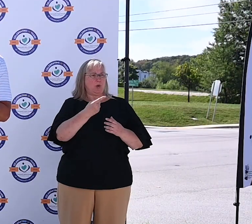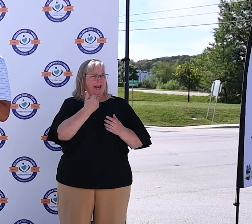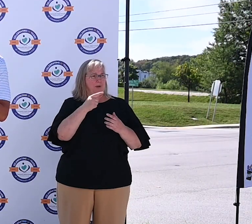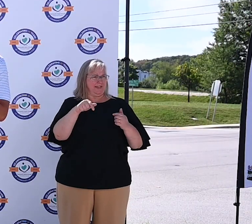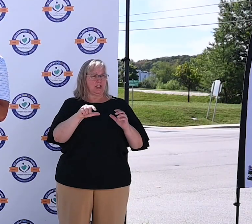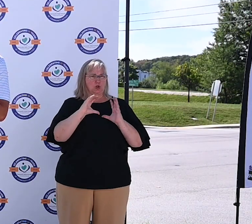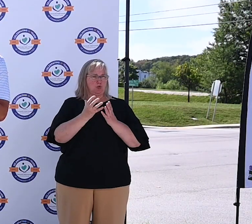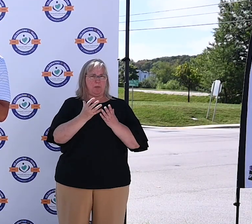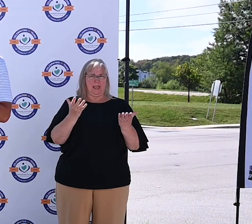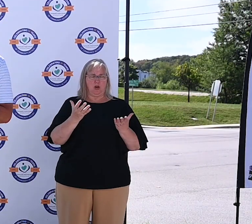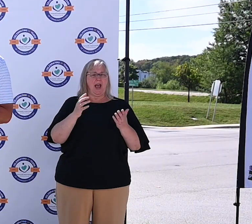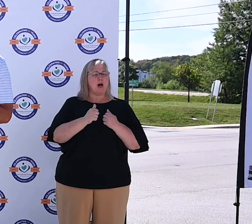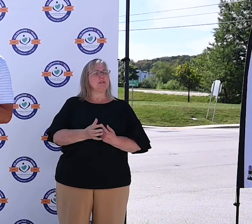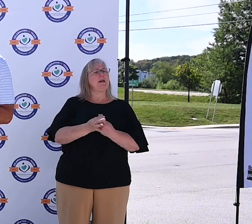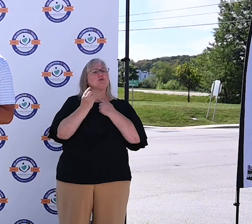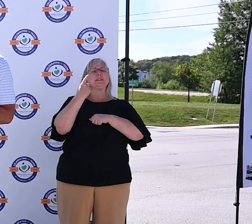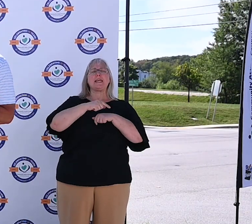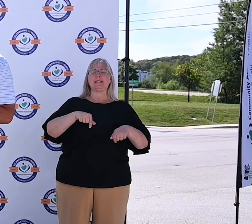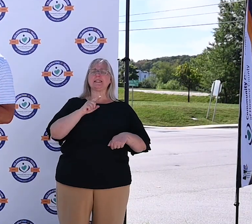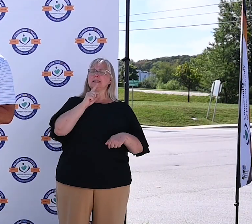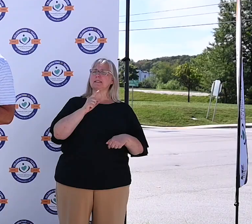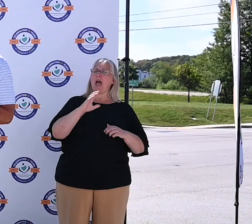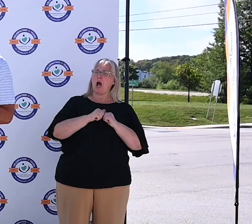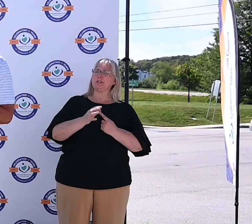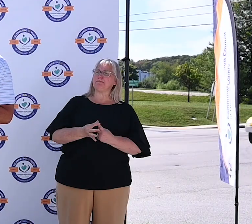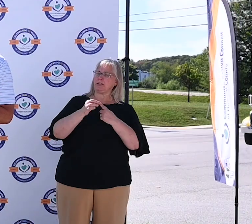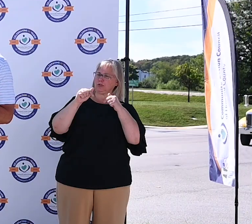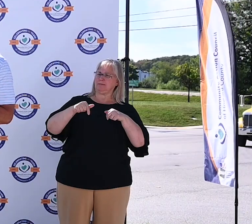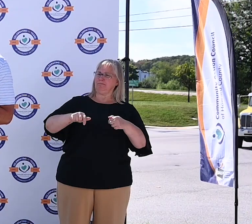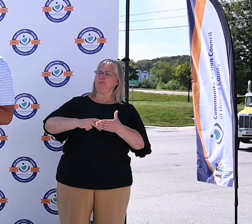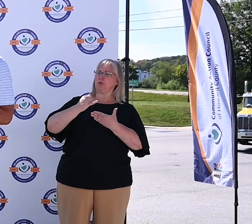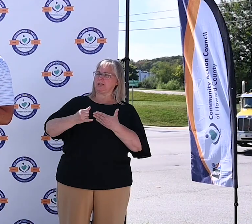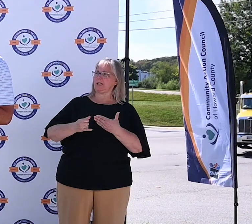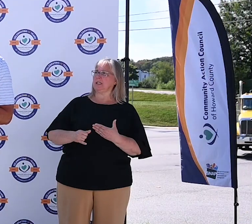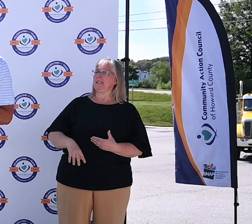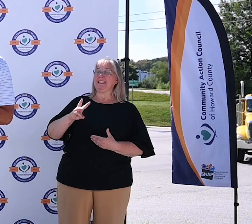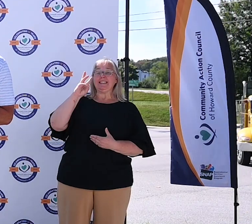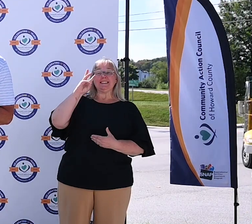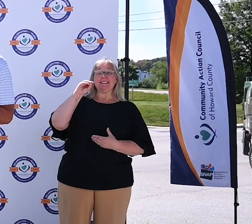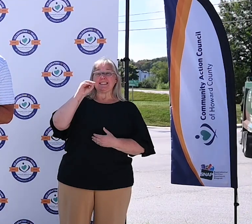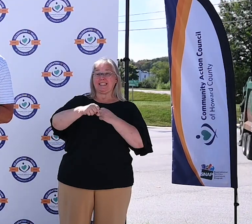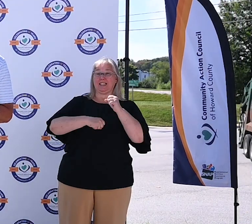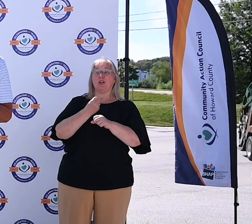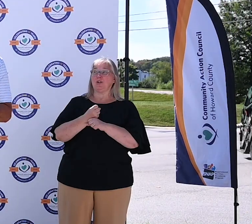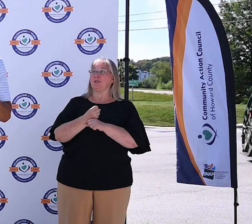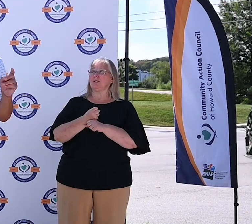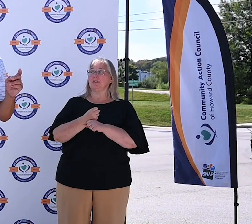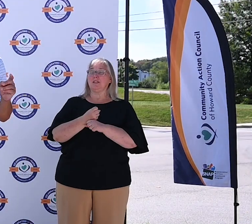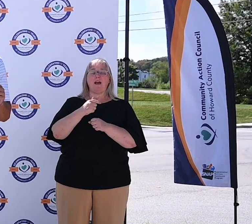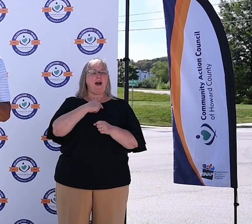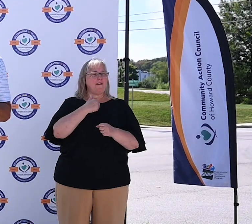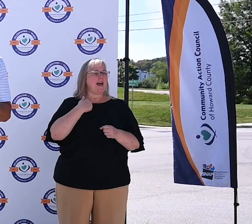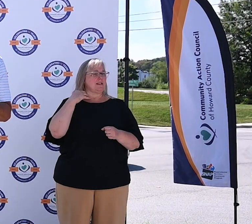a day this is, how special a project this is. 60 years, I've had